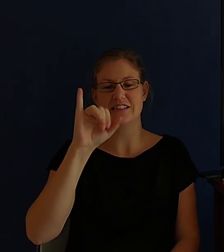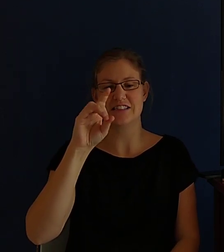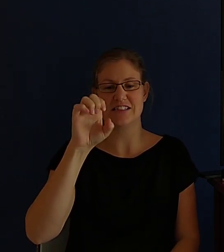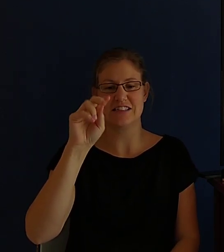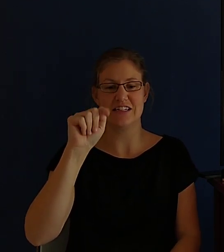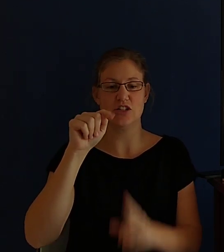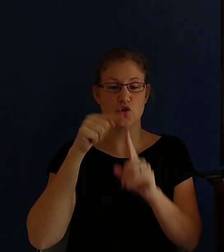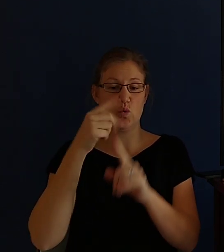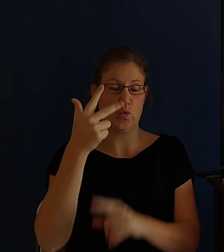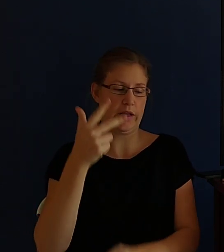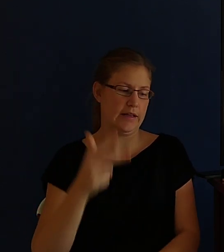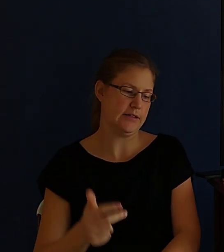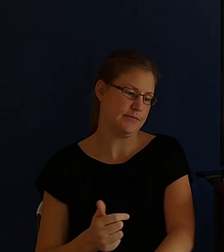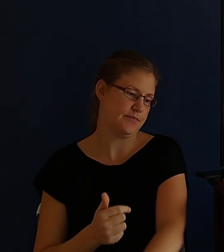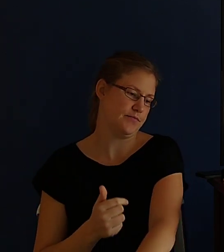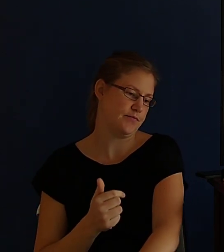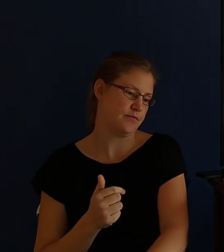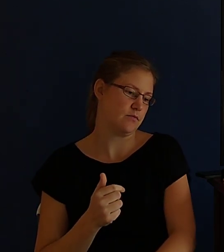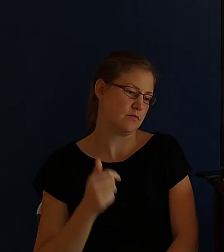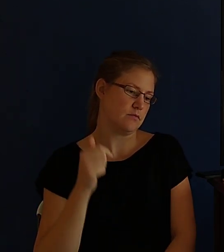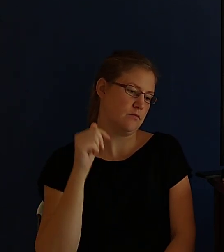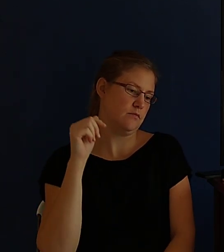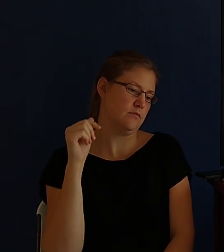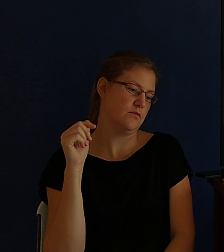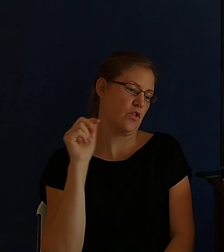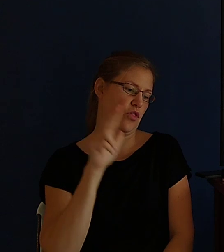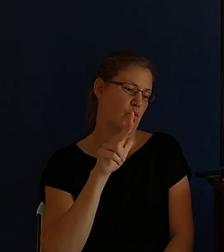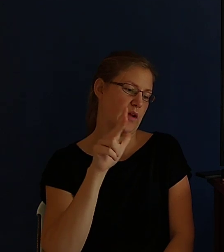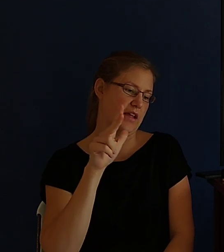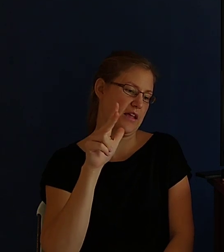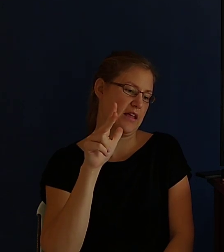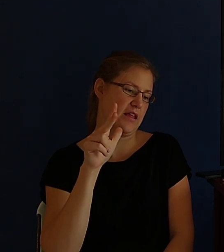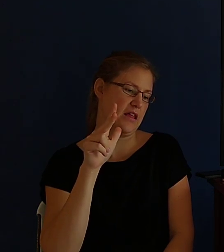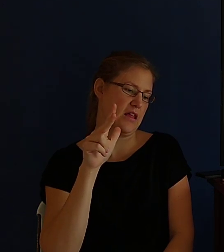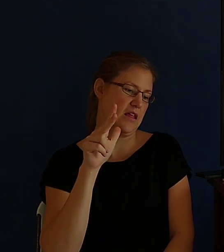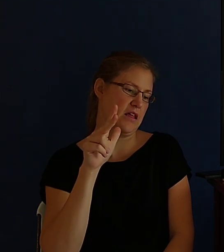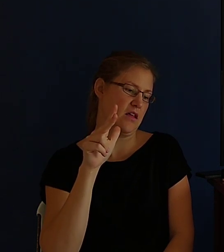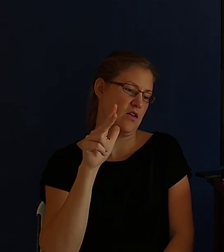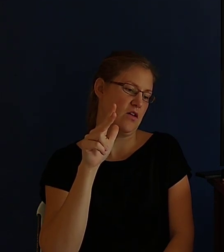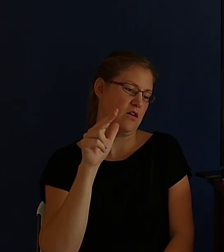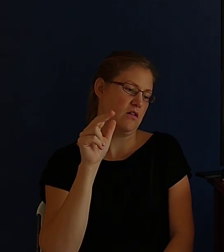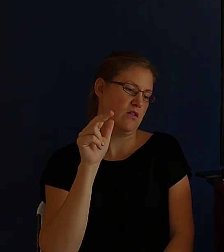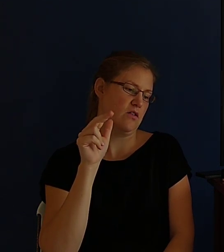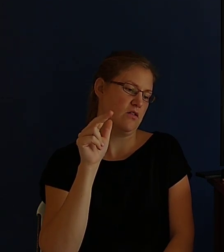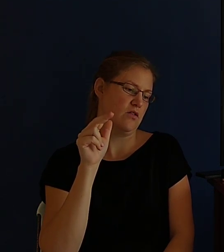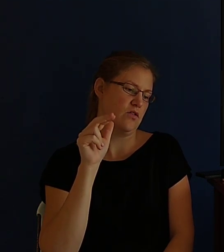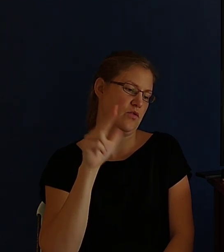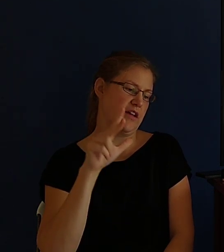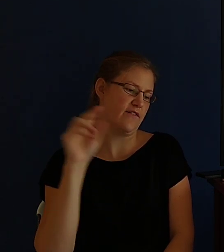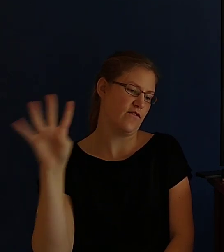3? They are 3 and 4, 3 and 5, and 3 and